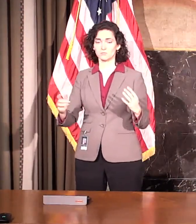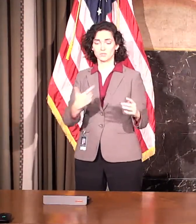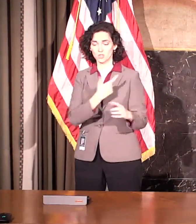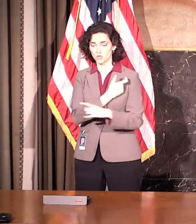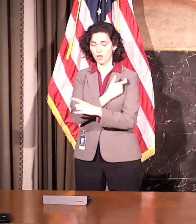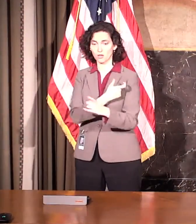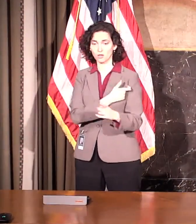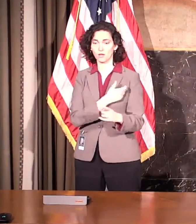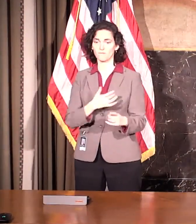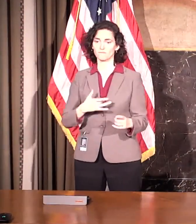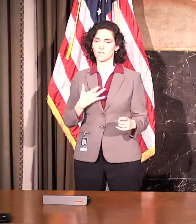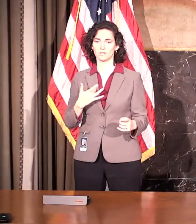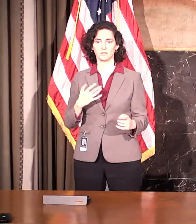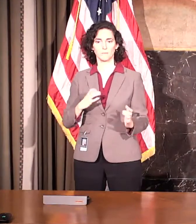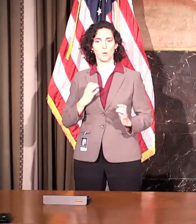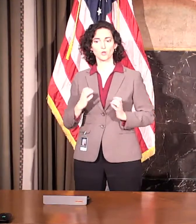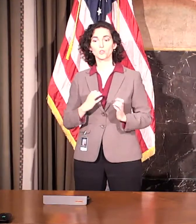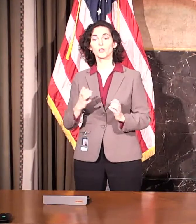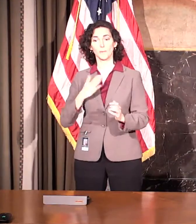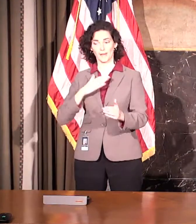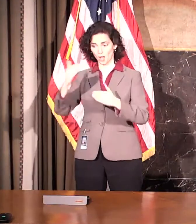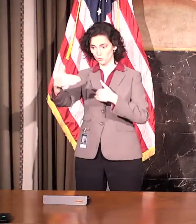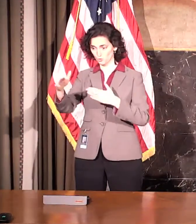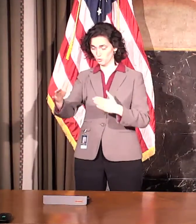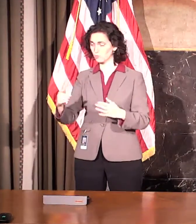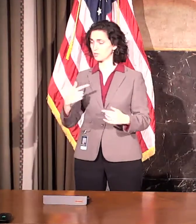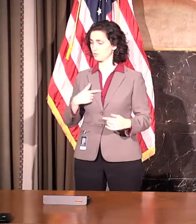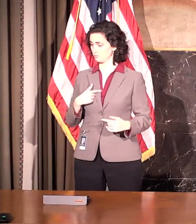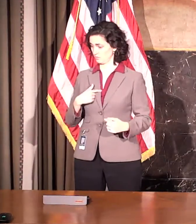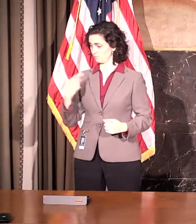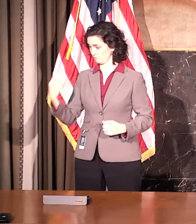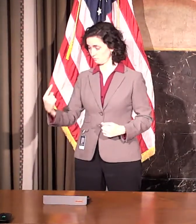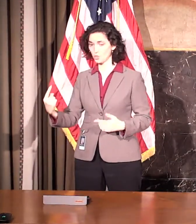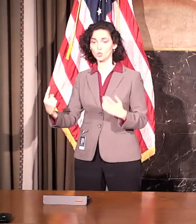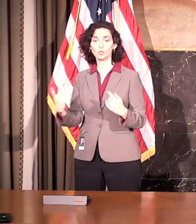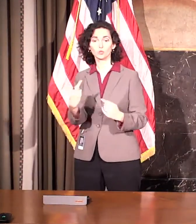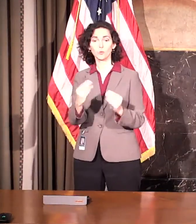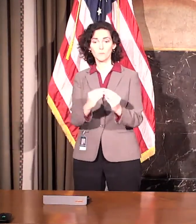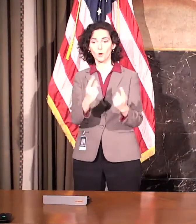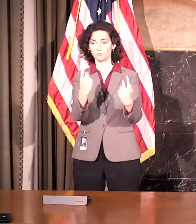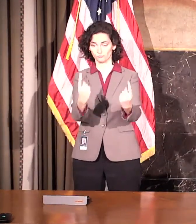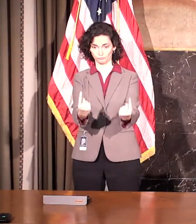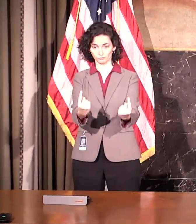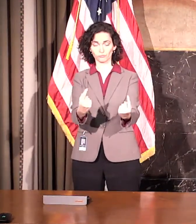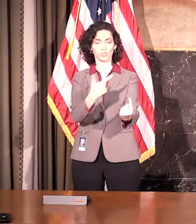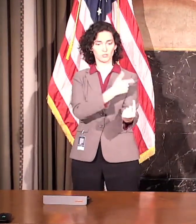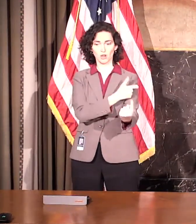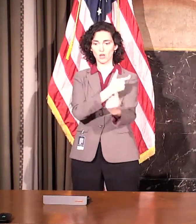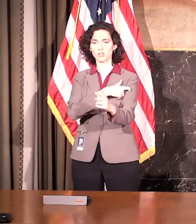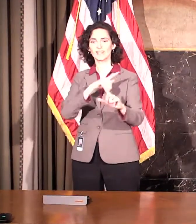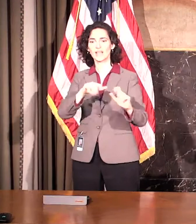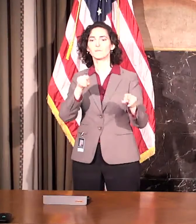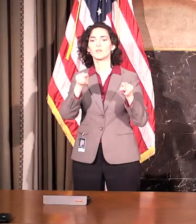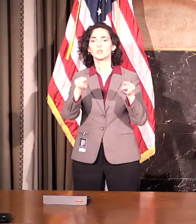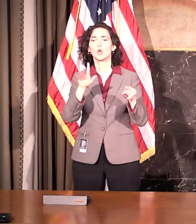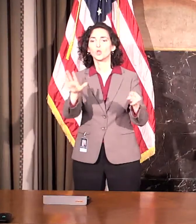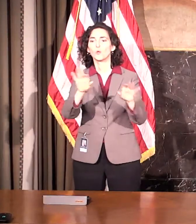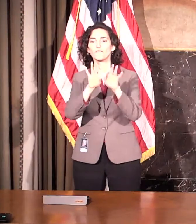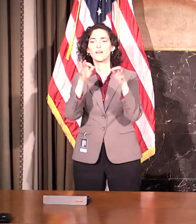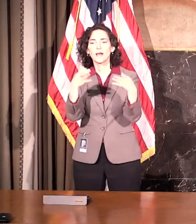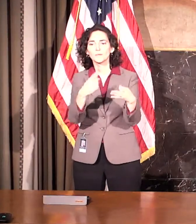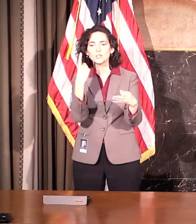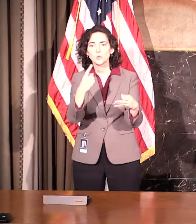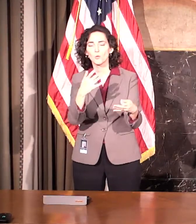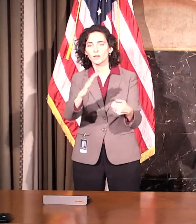room that got it at the same time who had lost loved ones to COVID earlier in the pandemic and were there receiving the vaccine.